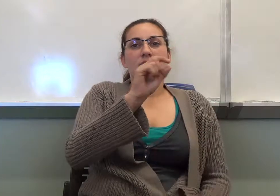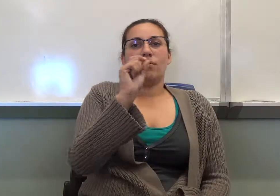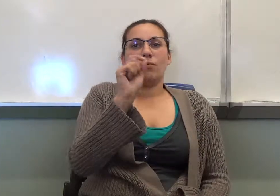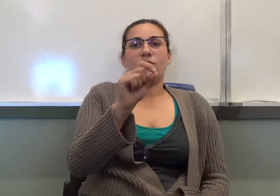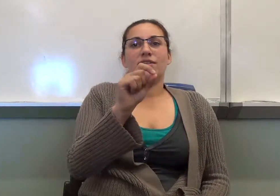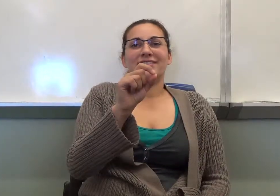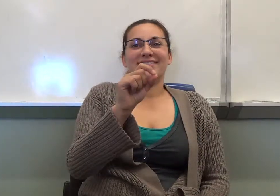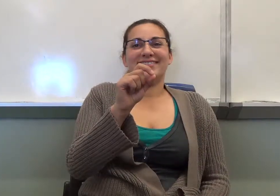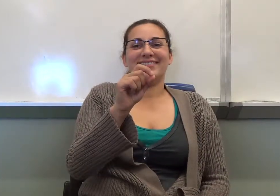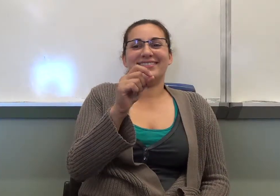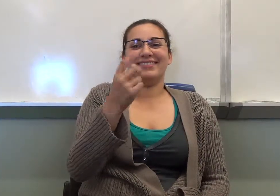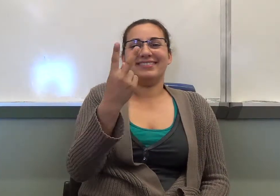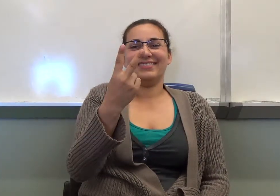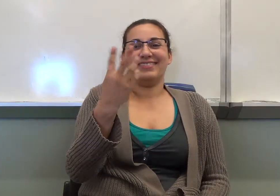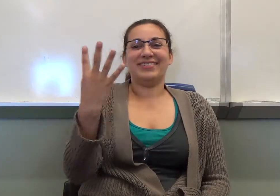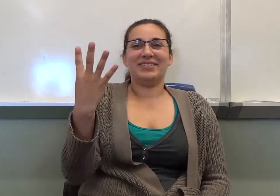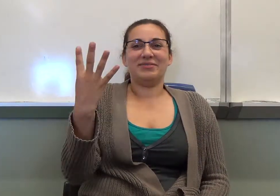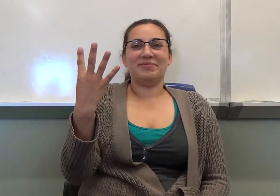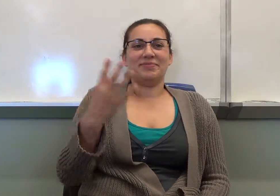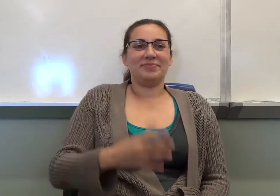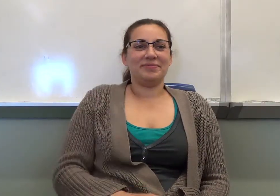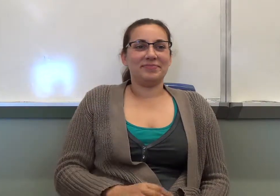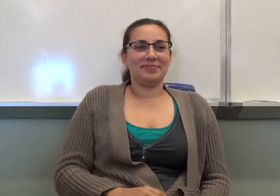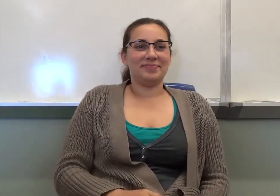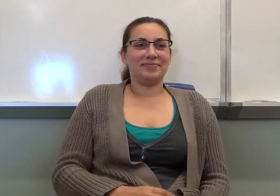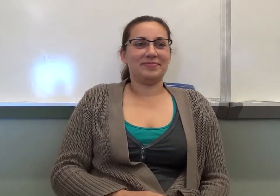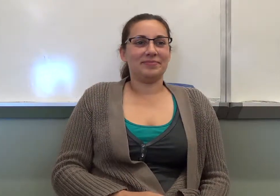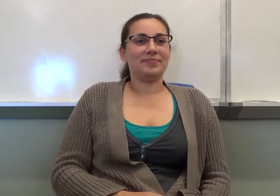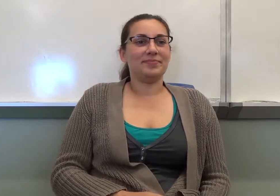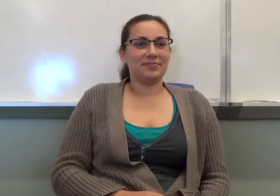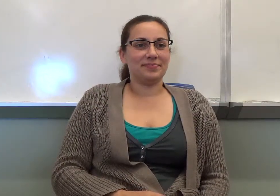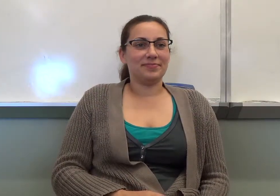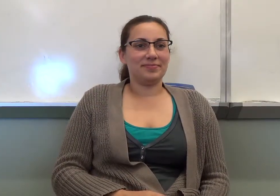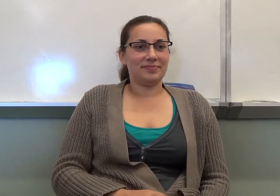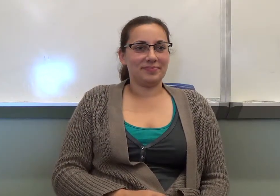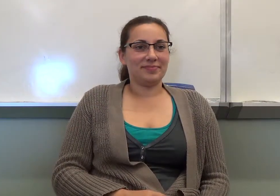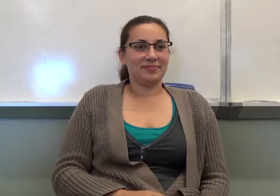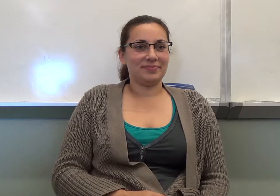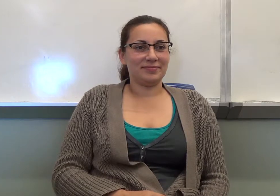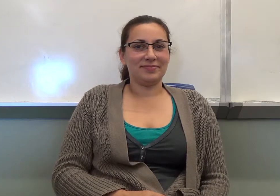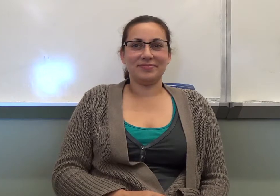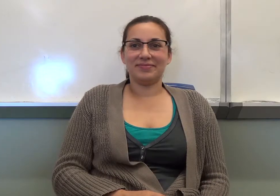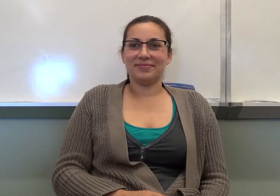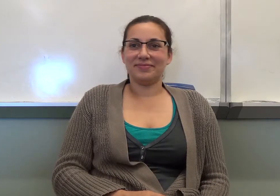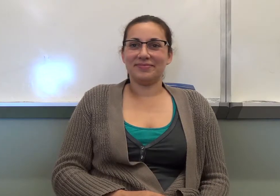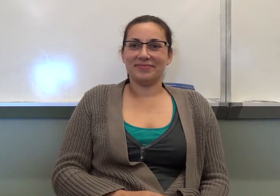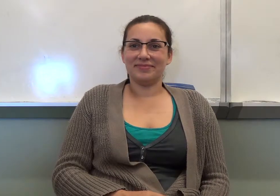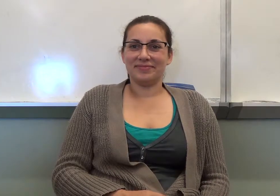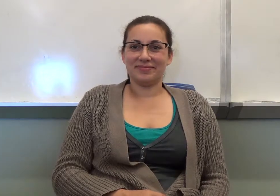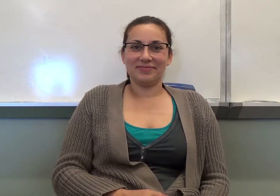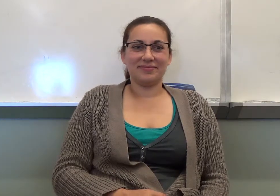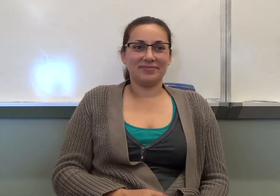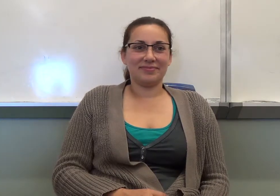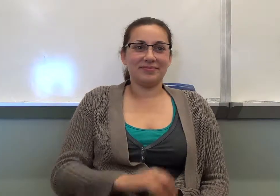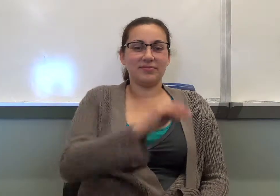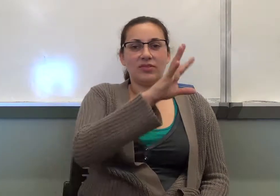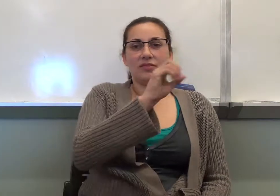Now, this is going to have units, and like any other area units, they're going to be square units, and we started off with meters, so this would be square